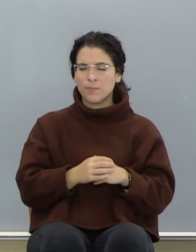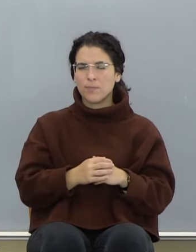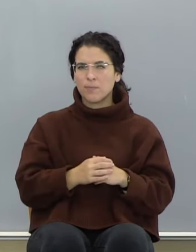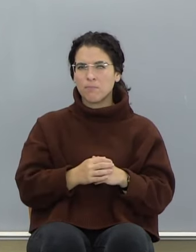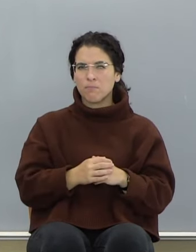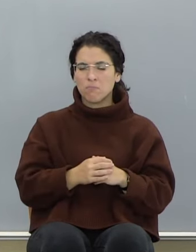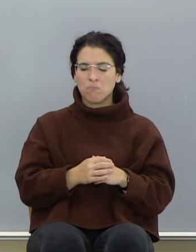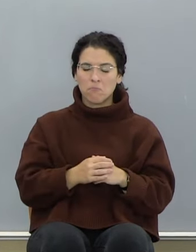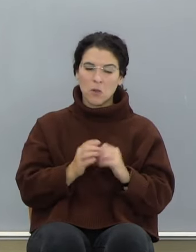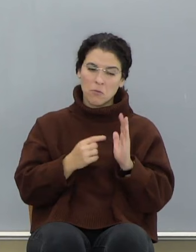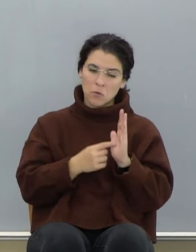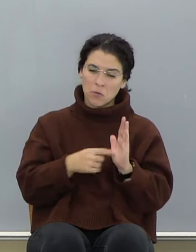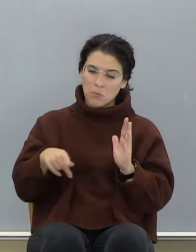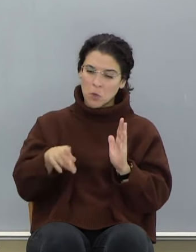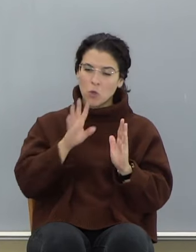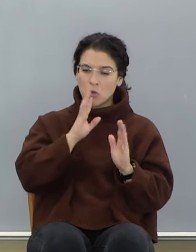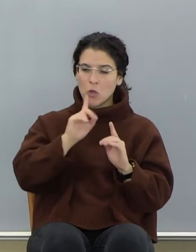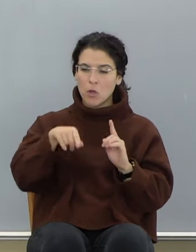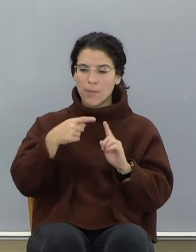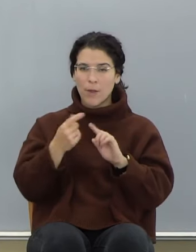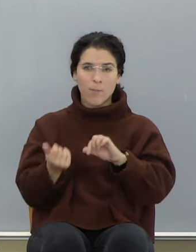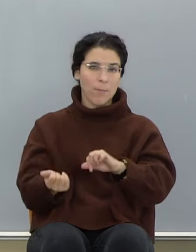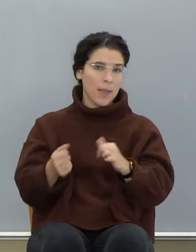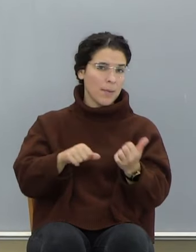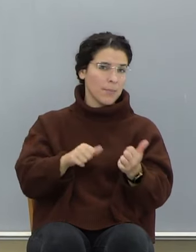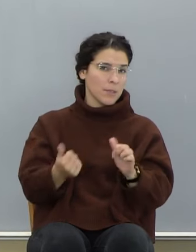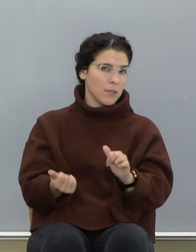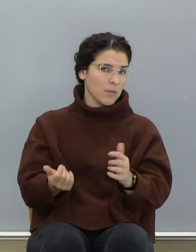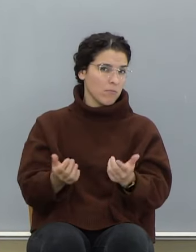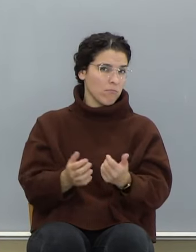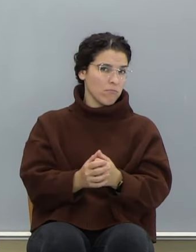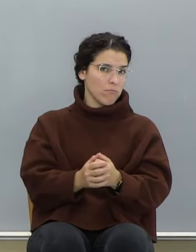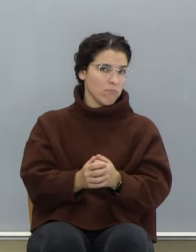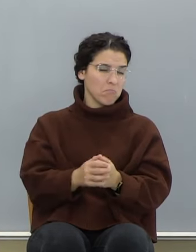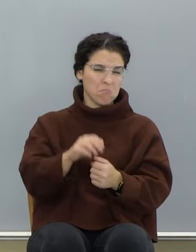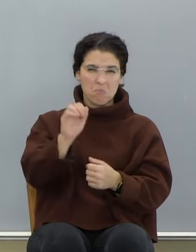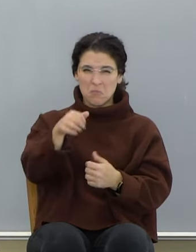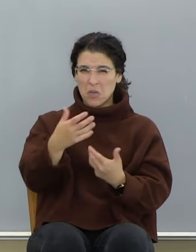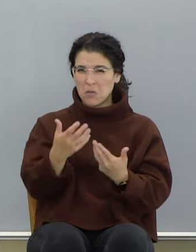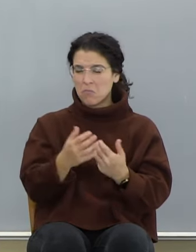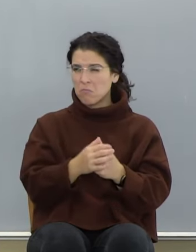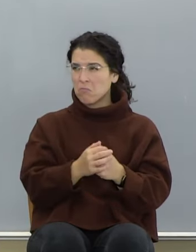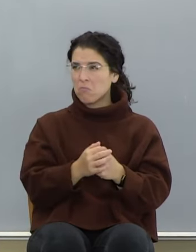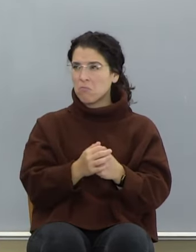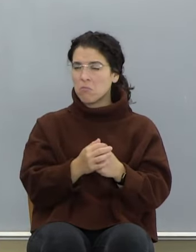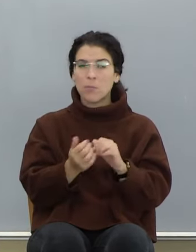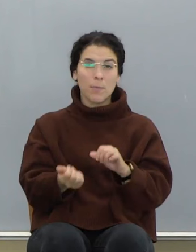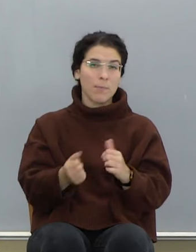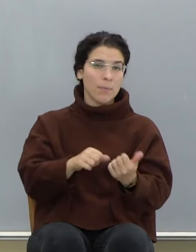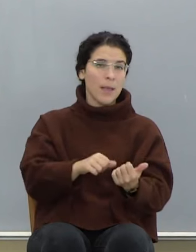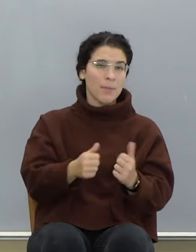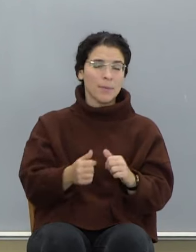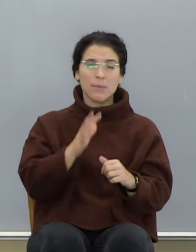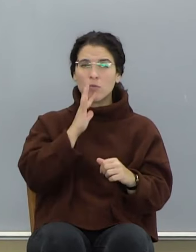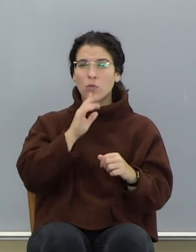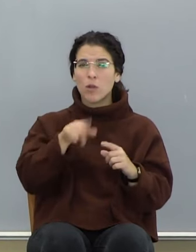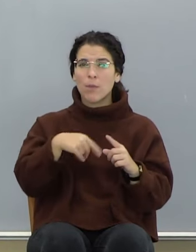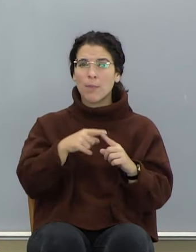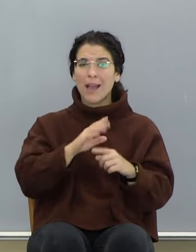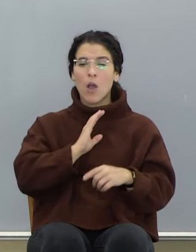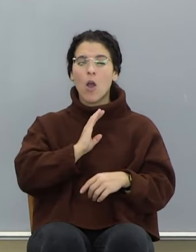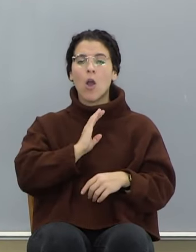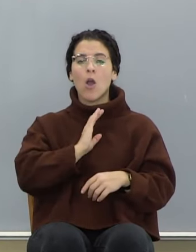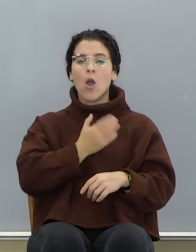about baptism? Well, yeah. But when Paul talks about baptism, he's talking about